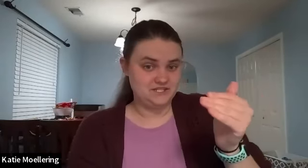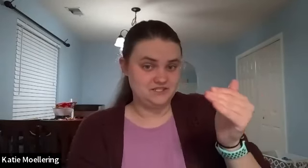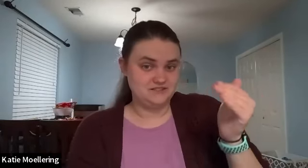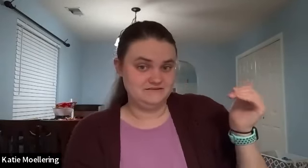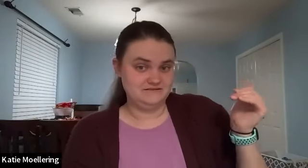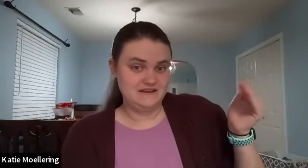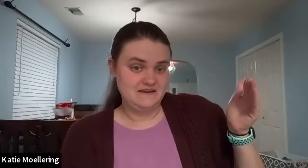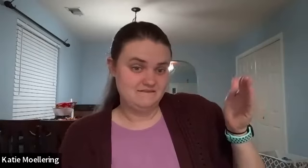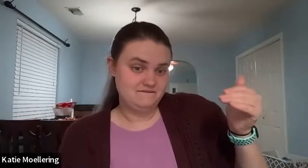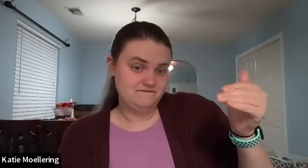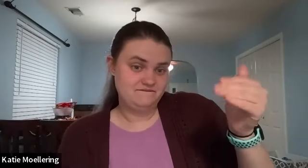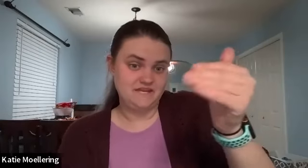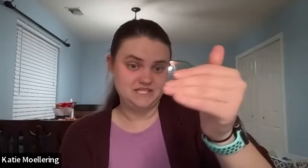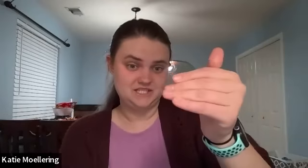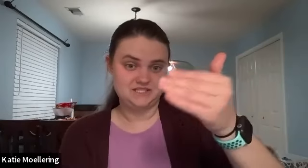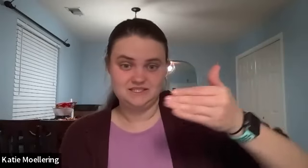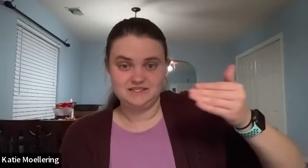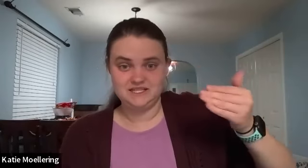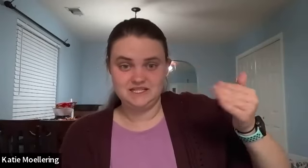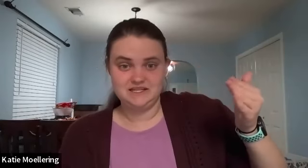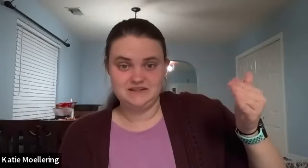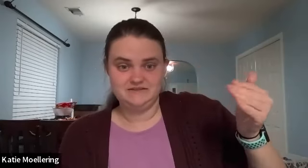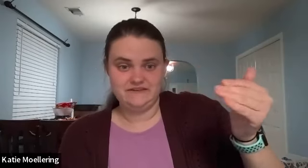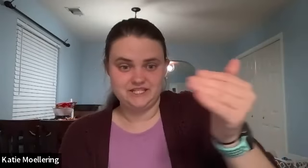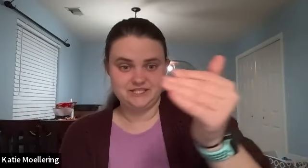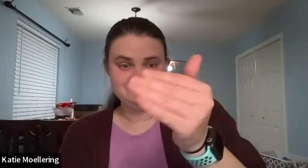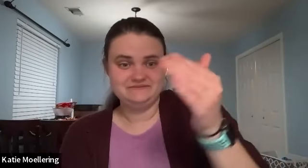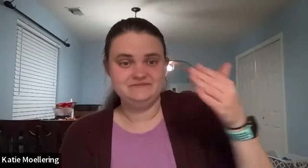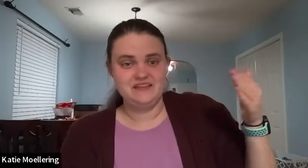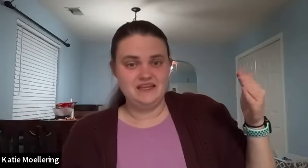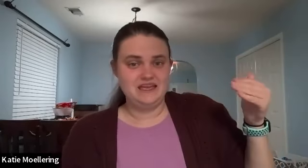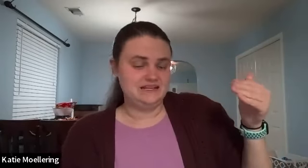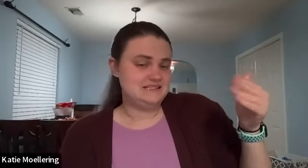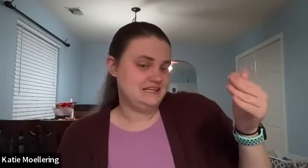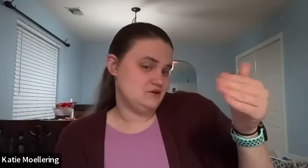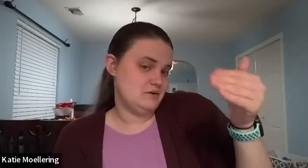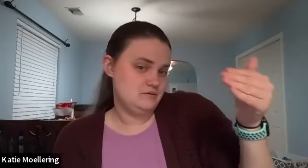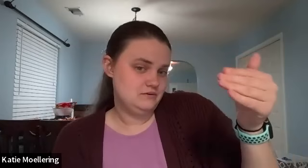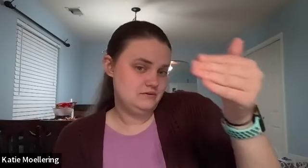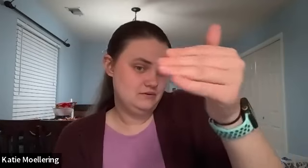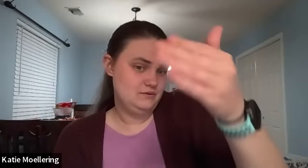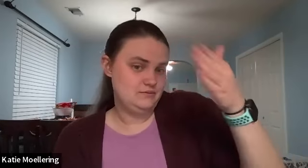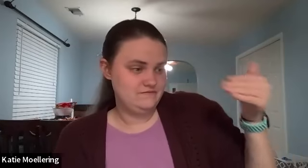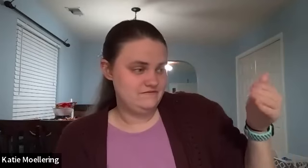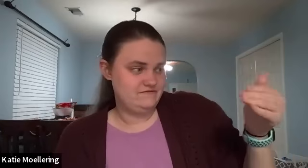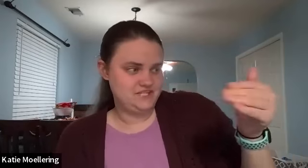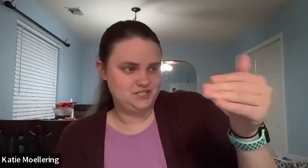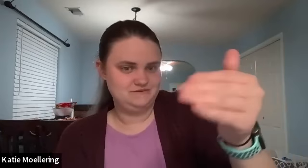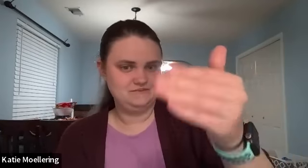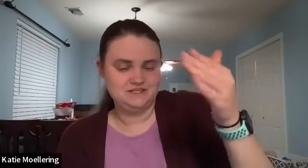Fish. Fish. Fish. And it's like it's going woo, fish, like